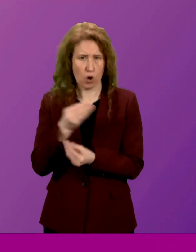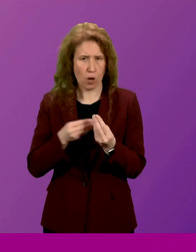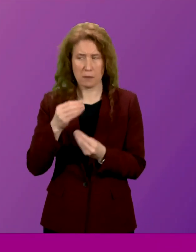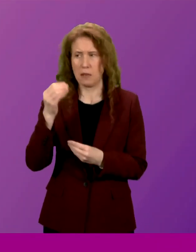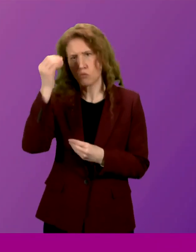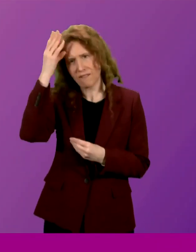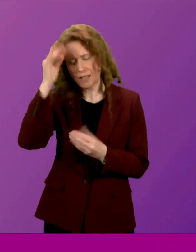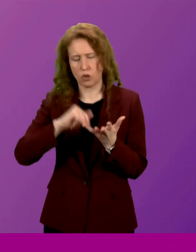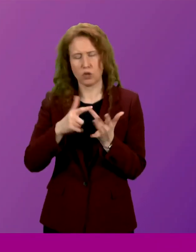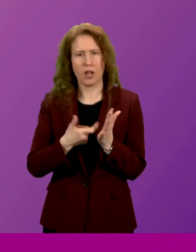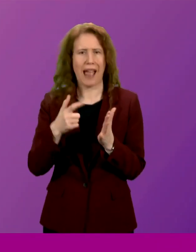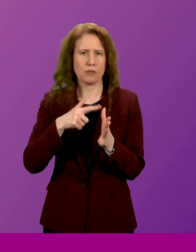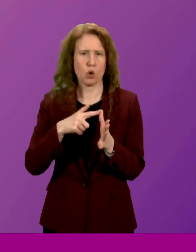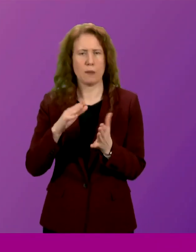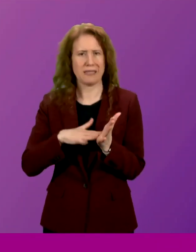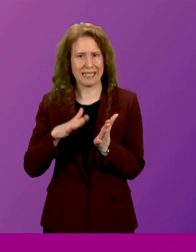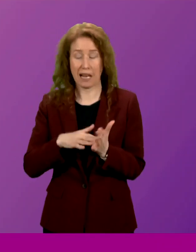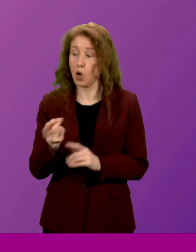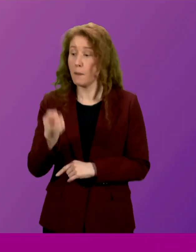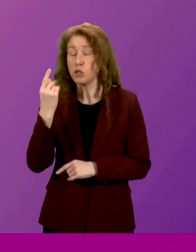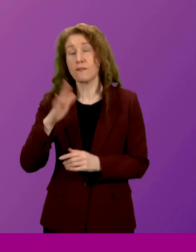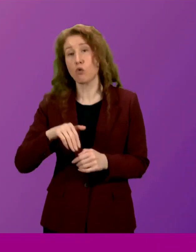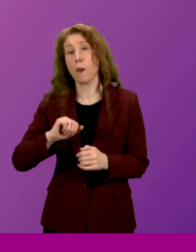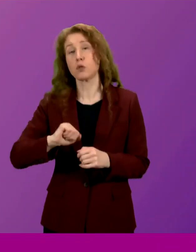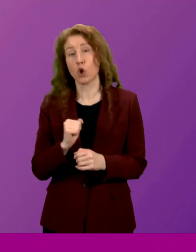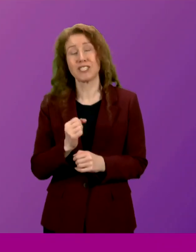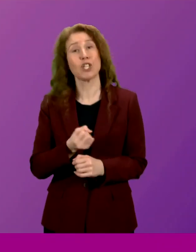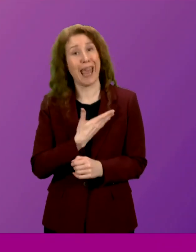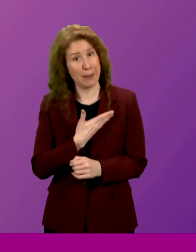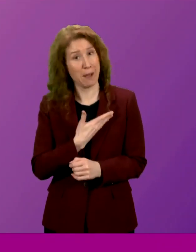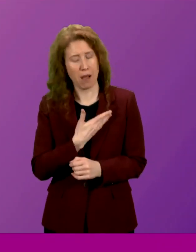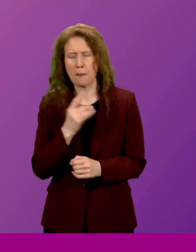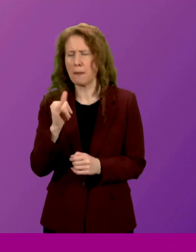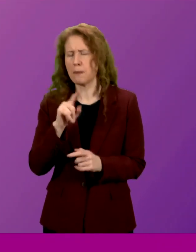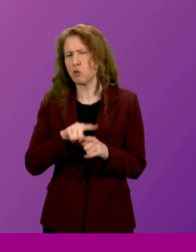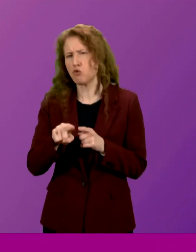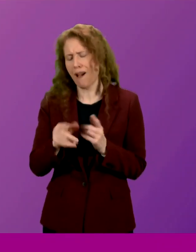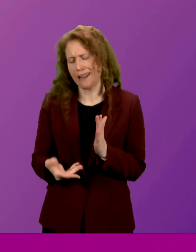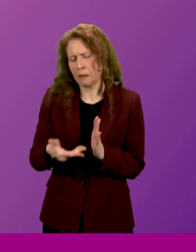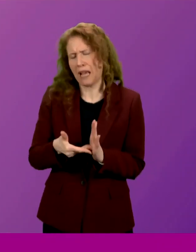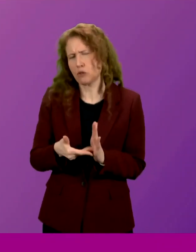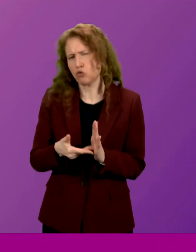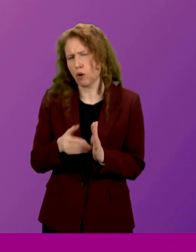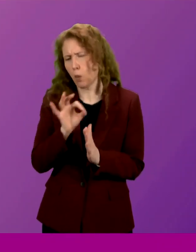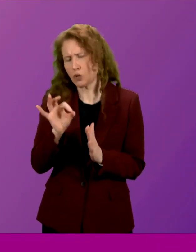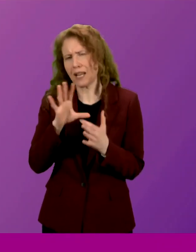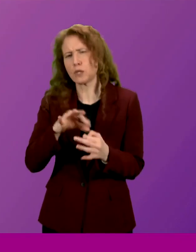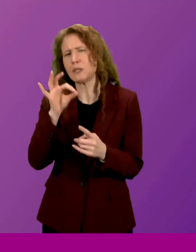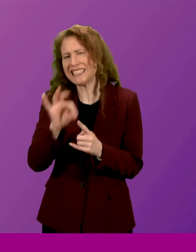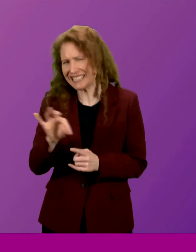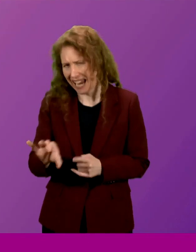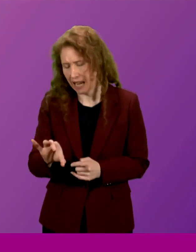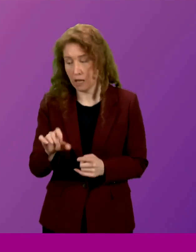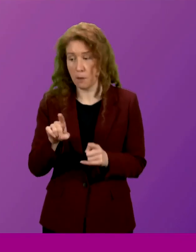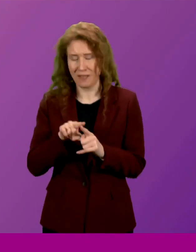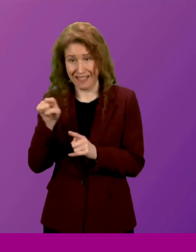Anton Muscatelli, commissioned by Scottish Labour. But perhaps let's try a supplementary action on the detail of the report, because it comes out in the same